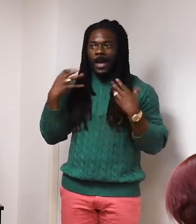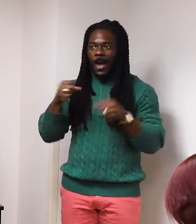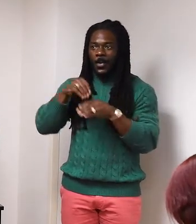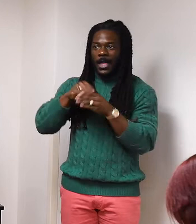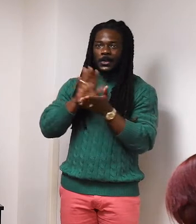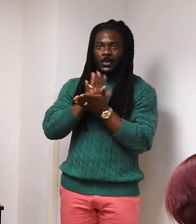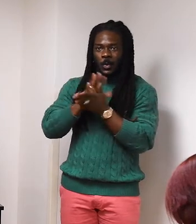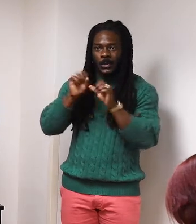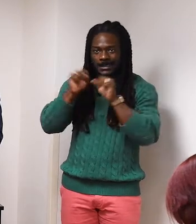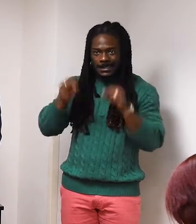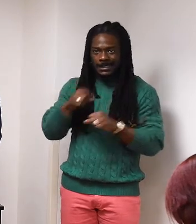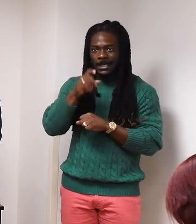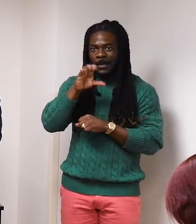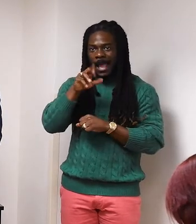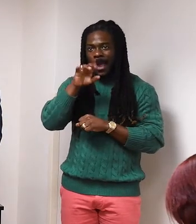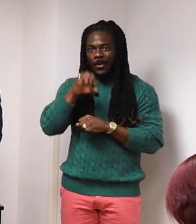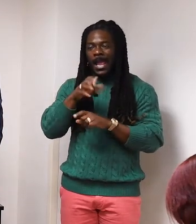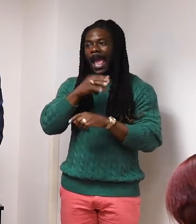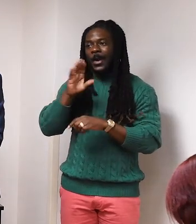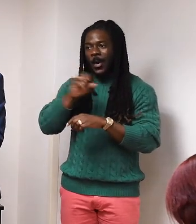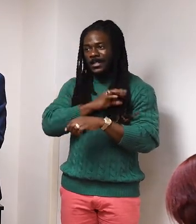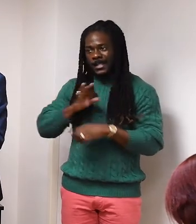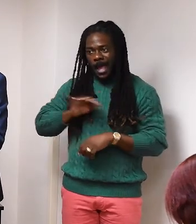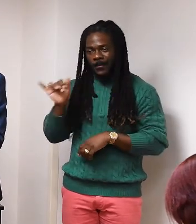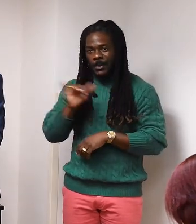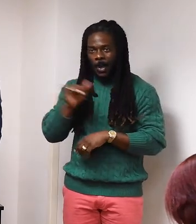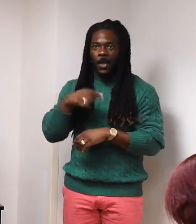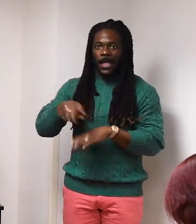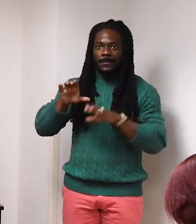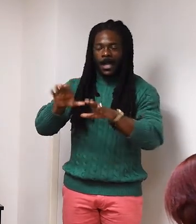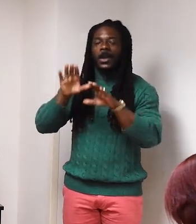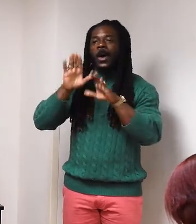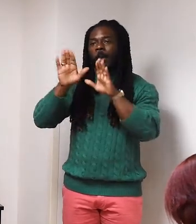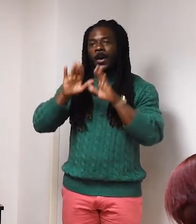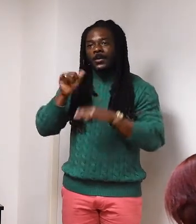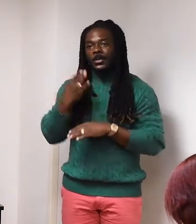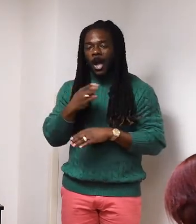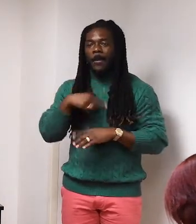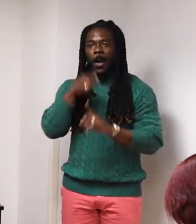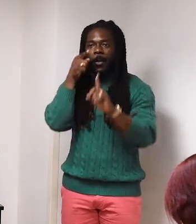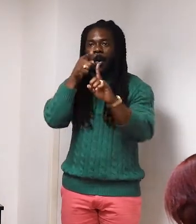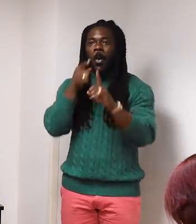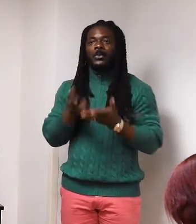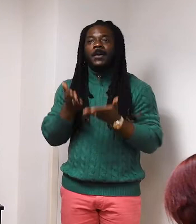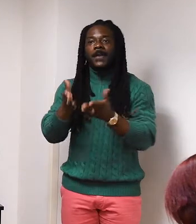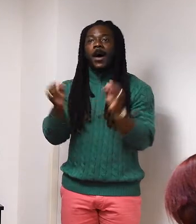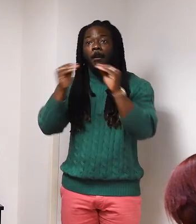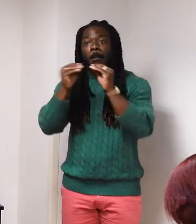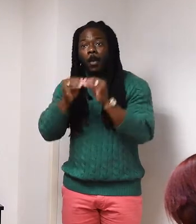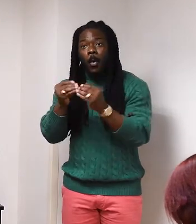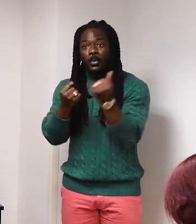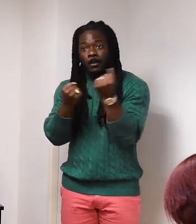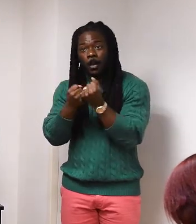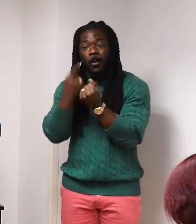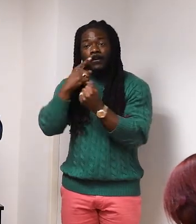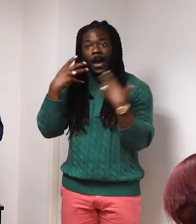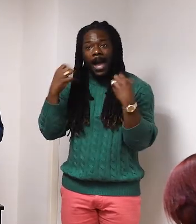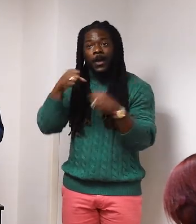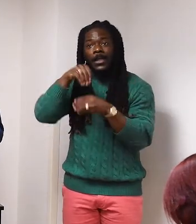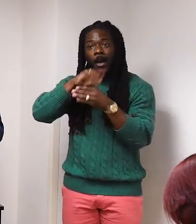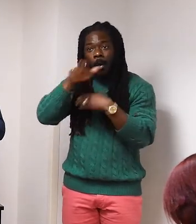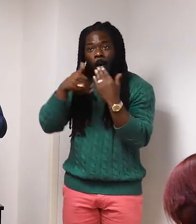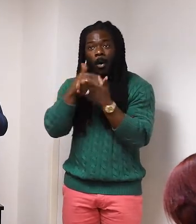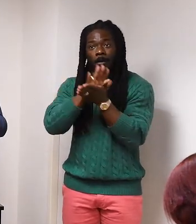Carrie Wegeman, and her staff as well, who've done a tremendous job. But our goal is to provide additional supports for health in all of our